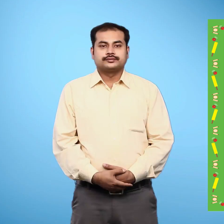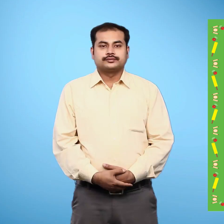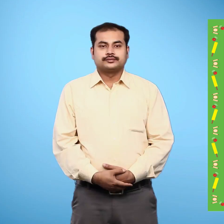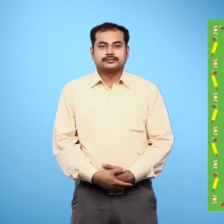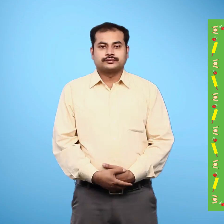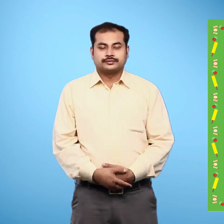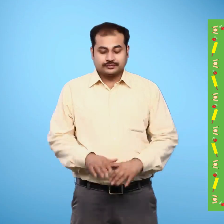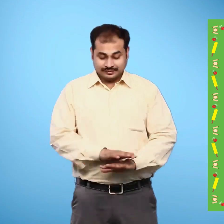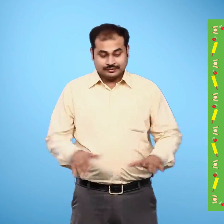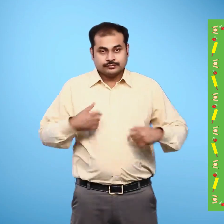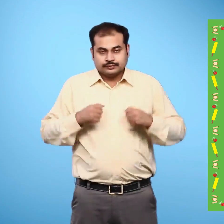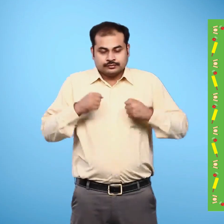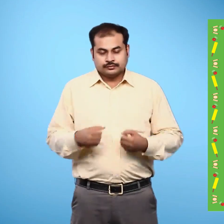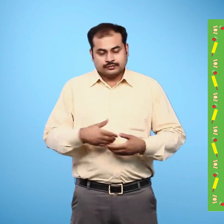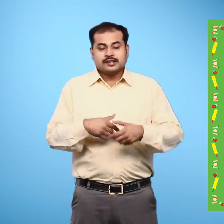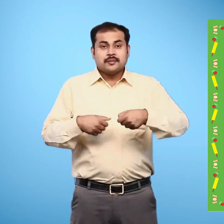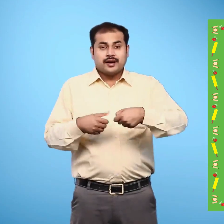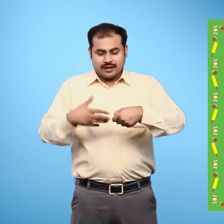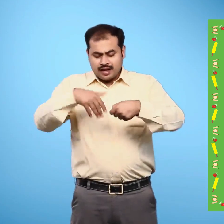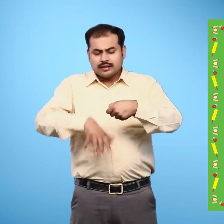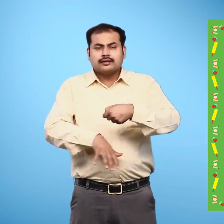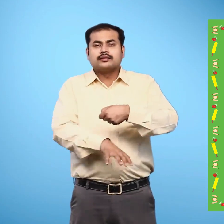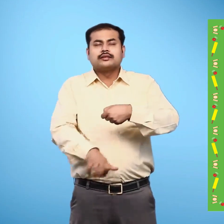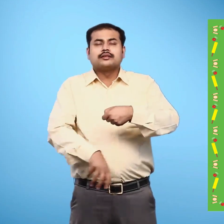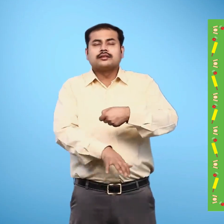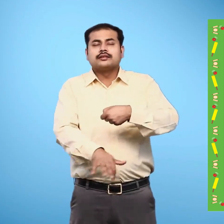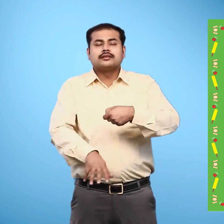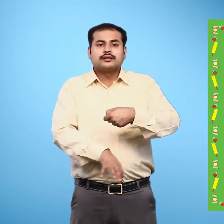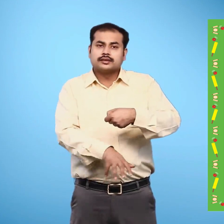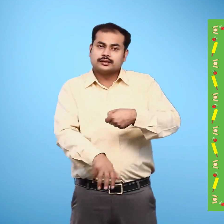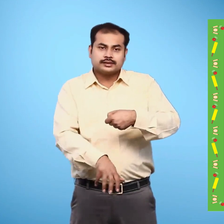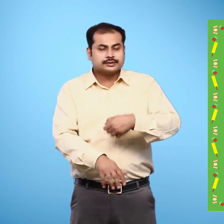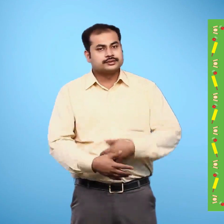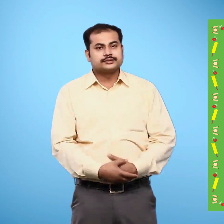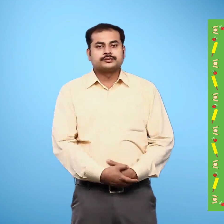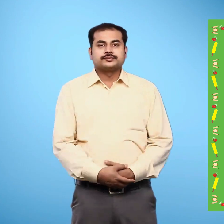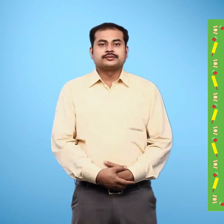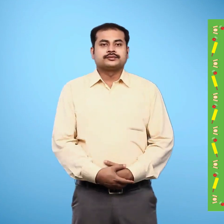He is sitting on the floor and his hands are inside the bag.